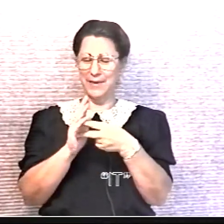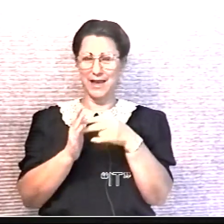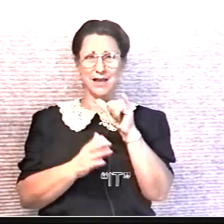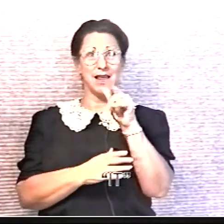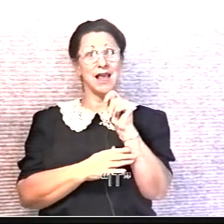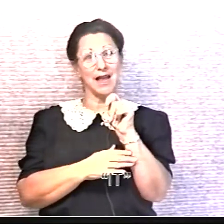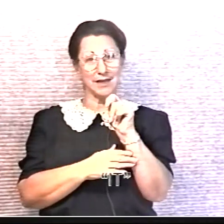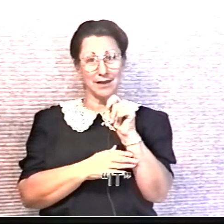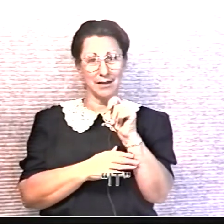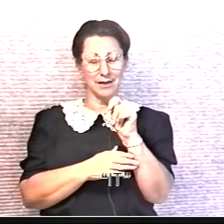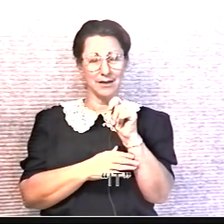mean? It.